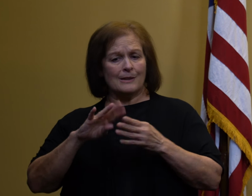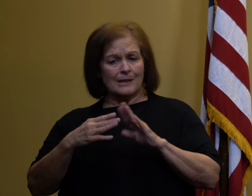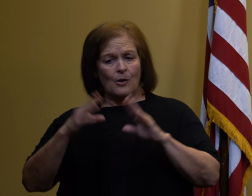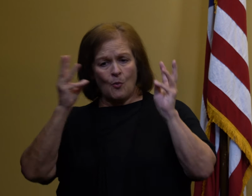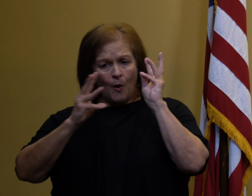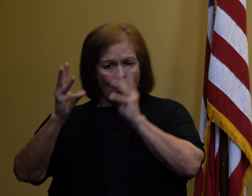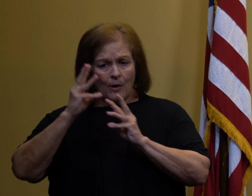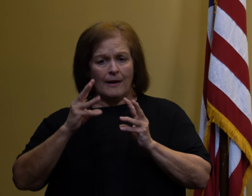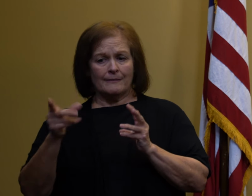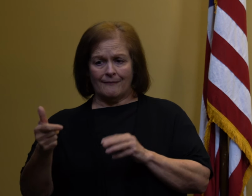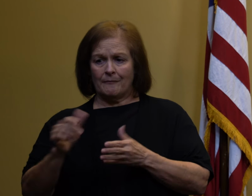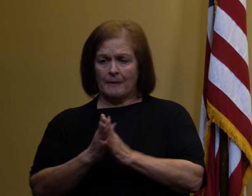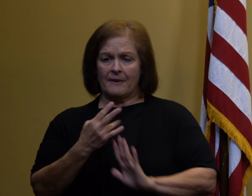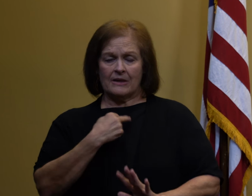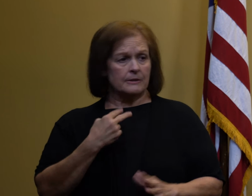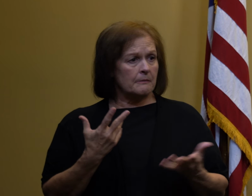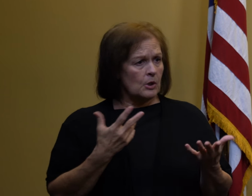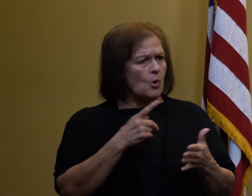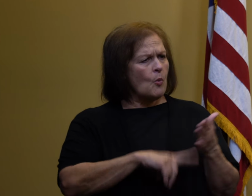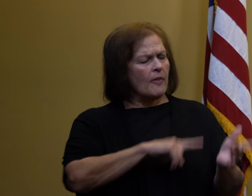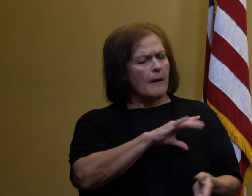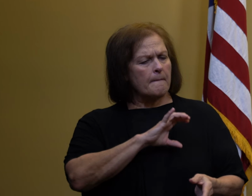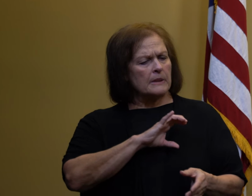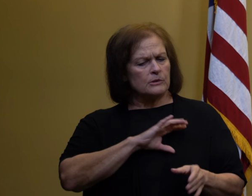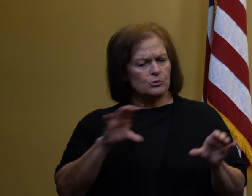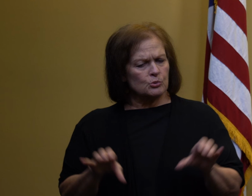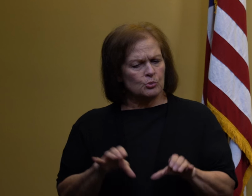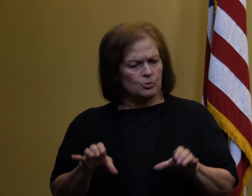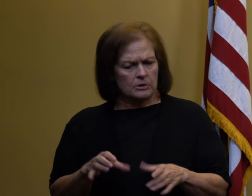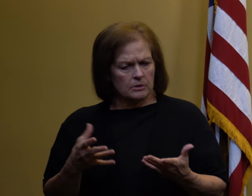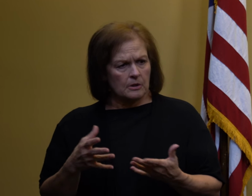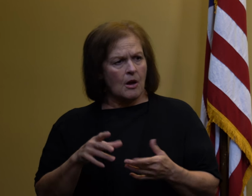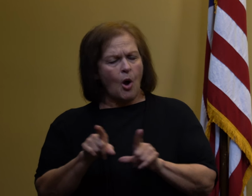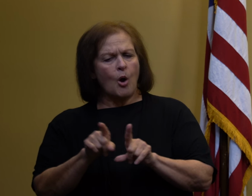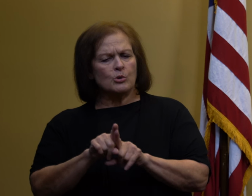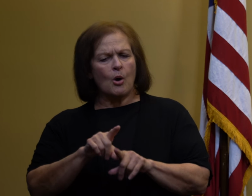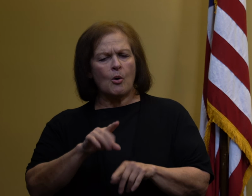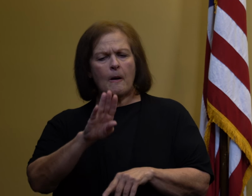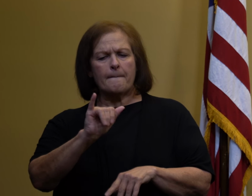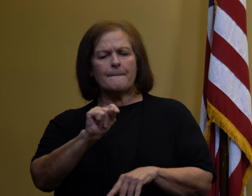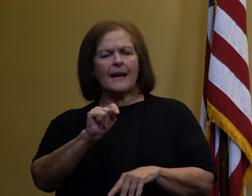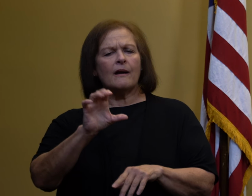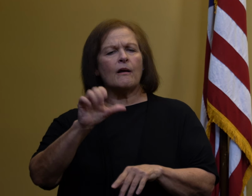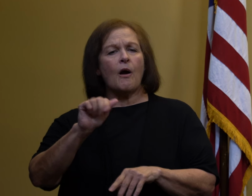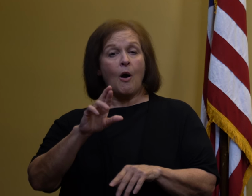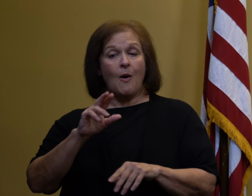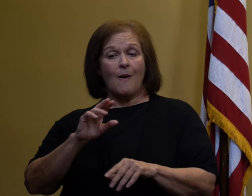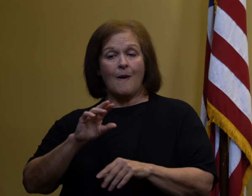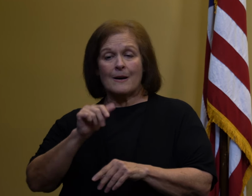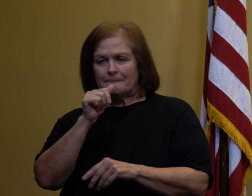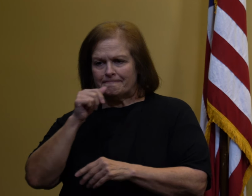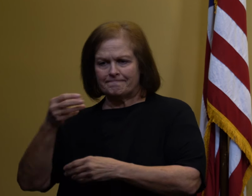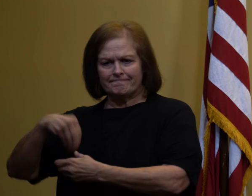and have become victims of. What specifically is the NOPD doing to target that? And also bait cars, which we've talked about before. Where are we on